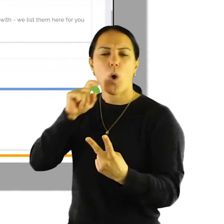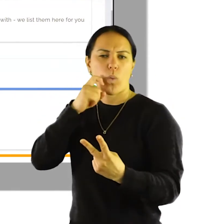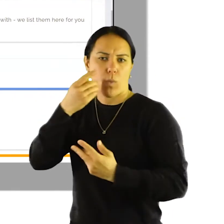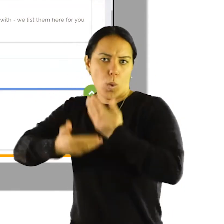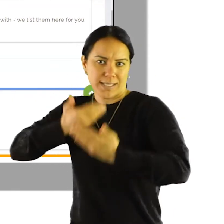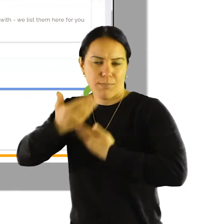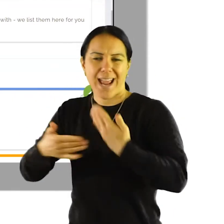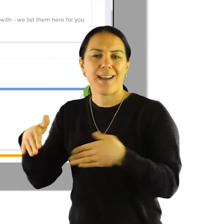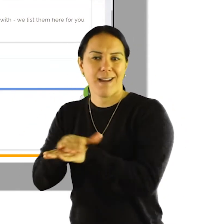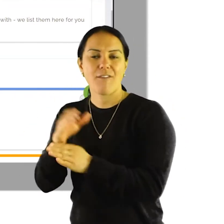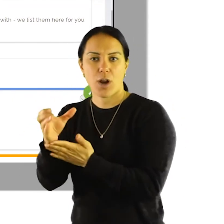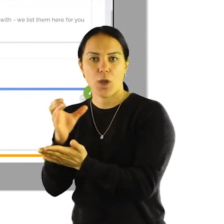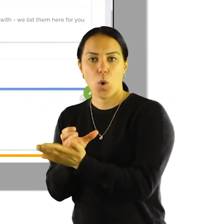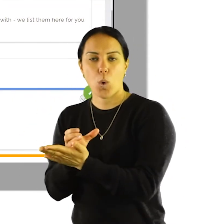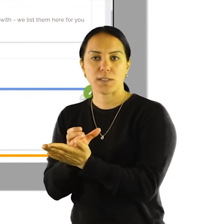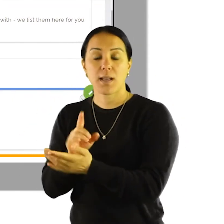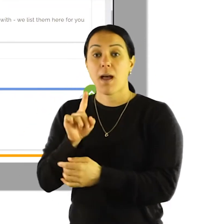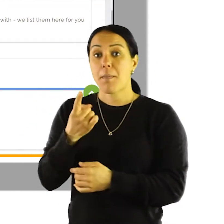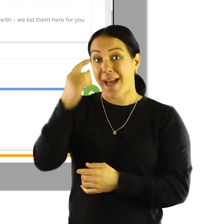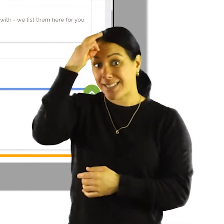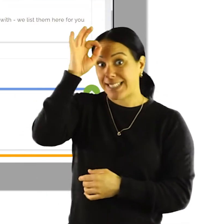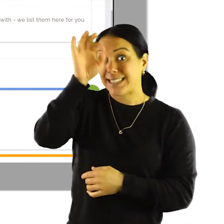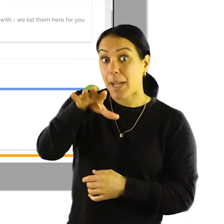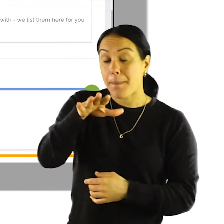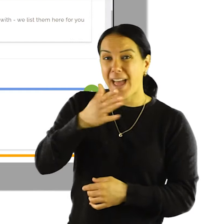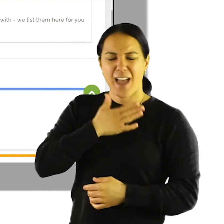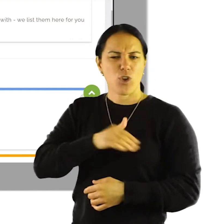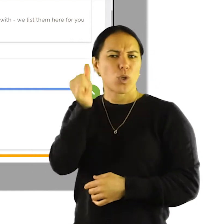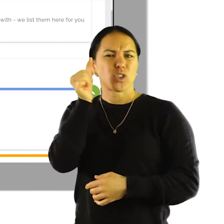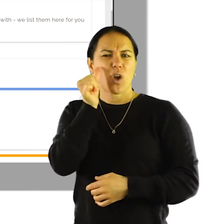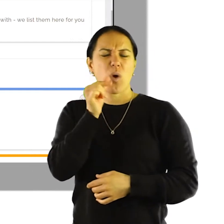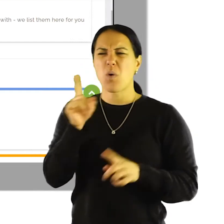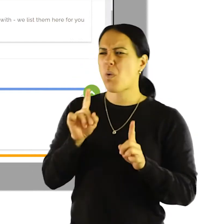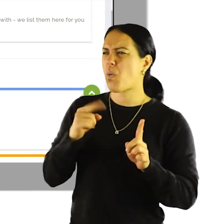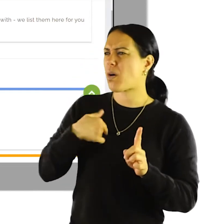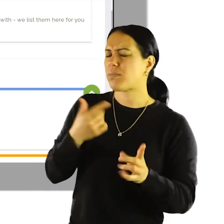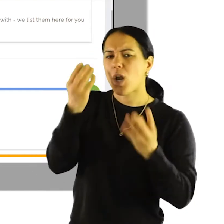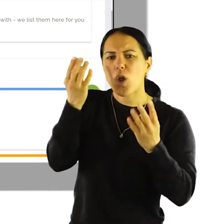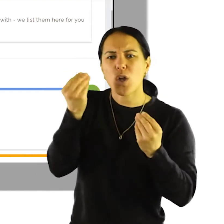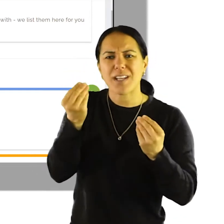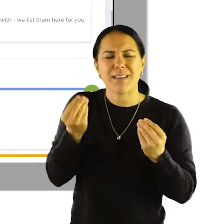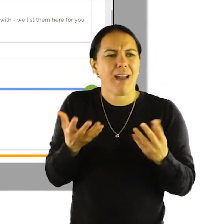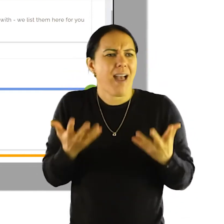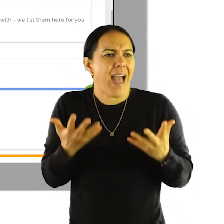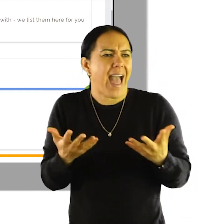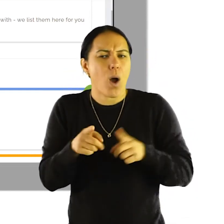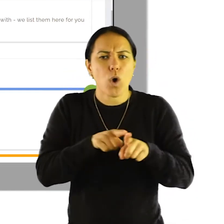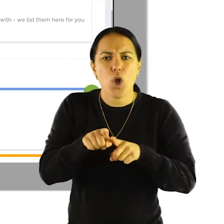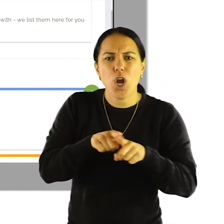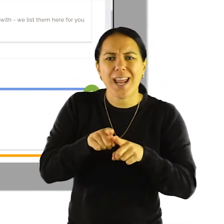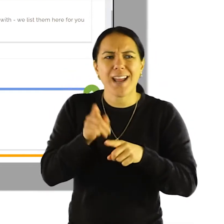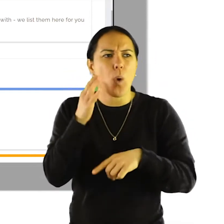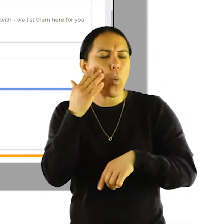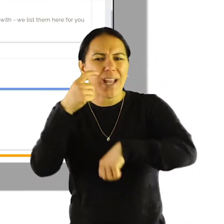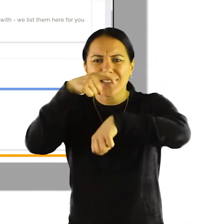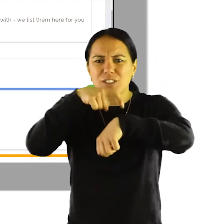course, but the best thing to remember is if you want to know what you'll be learning and how you'll be learning